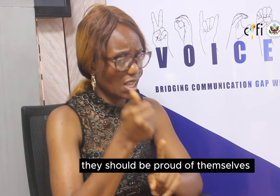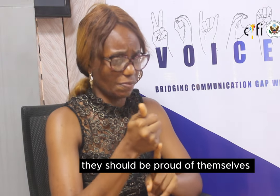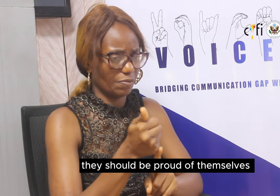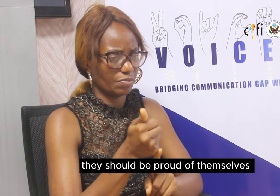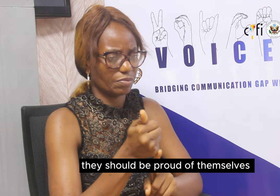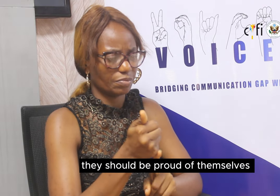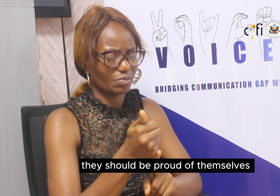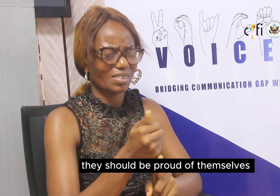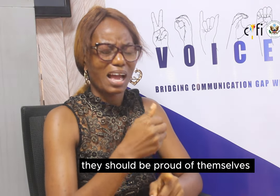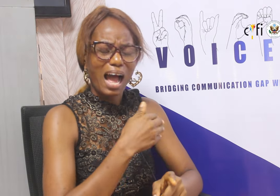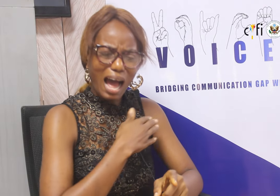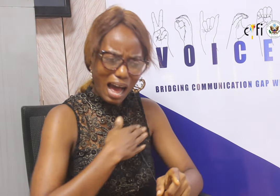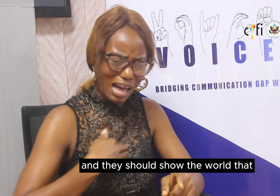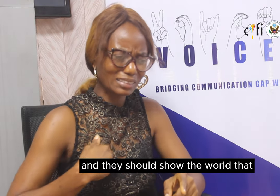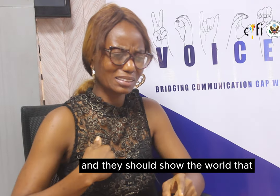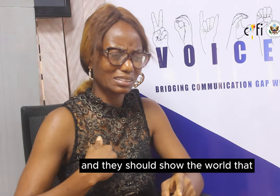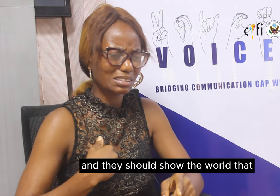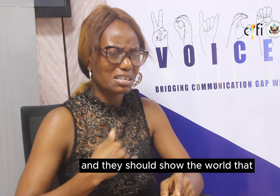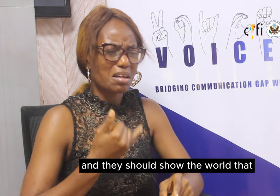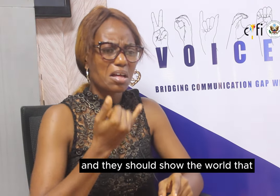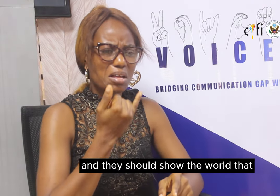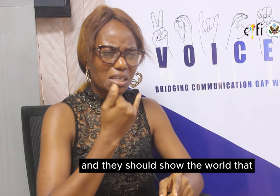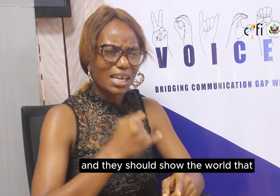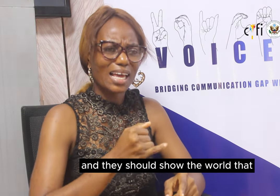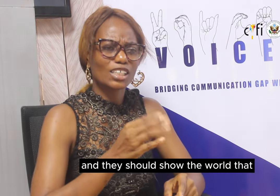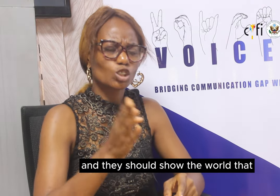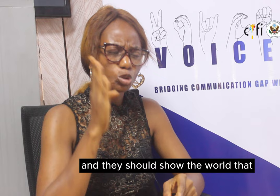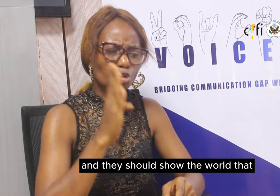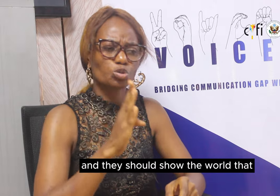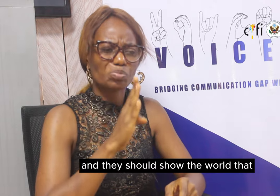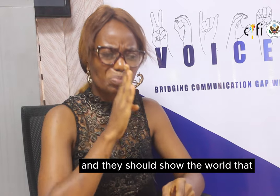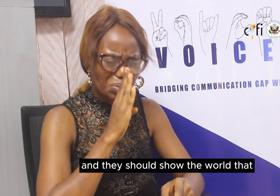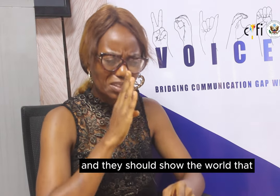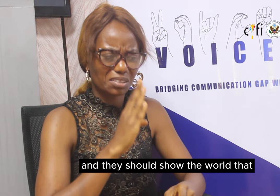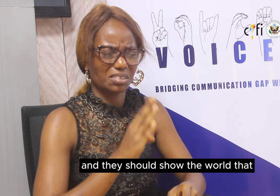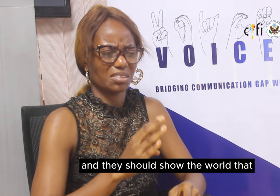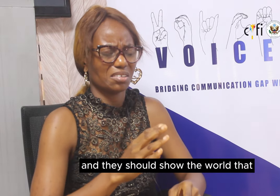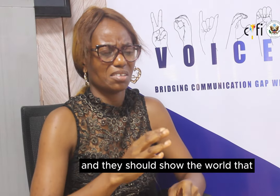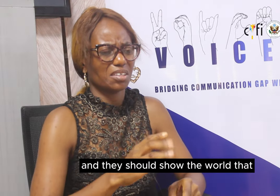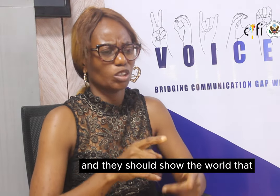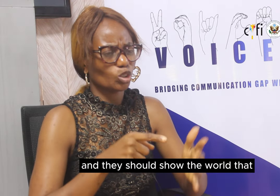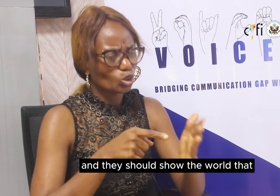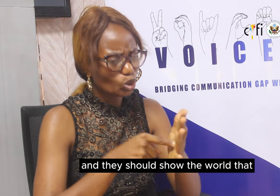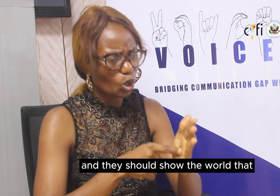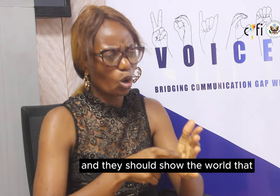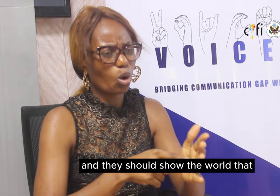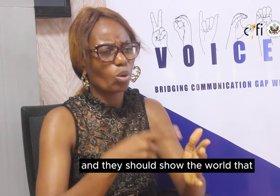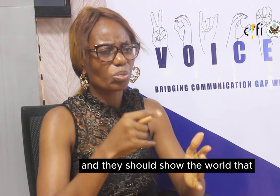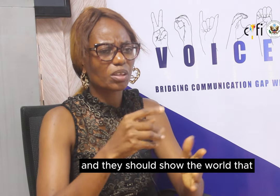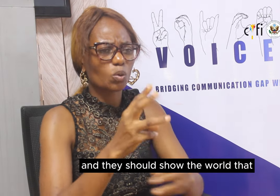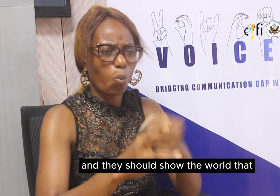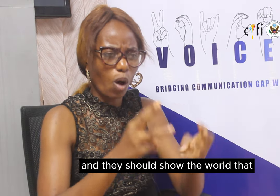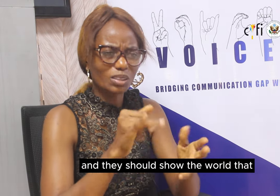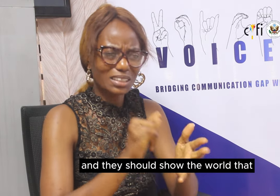themselves. And they seem to be sure the